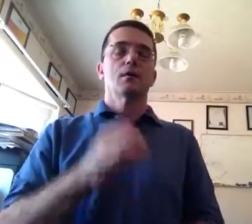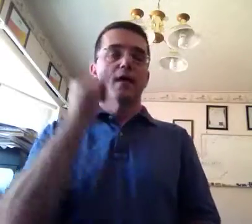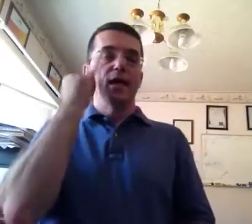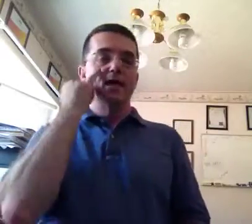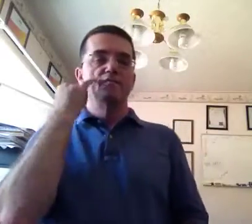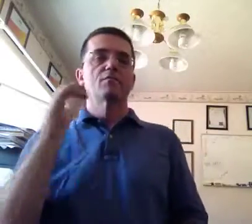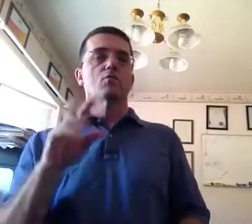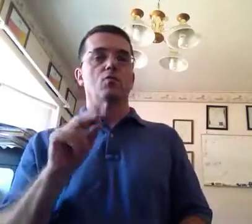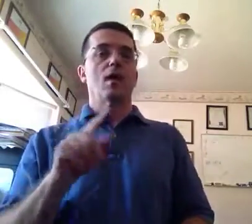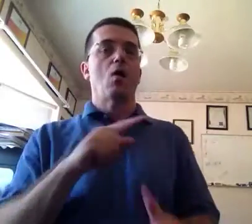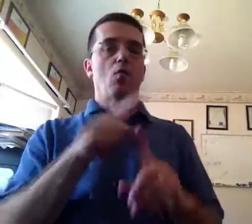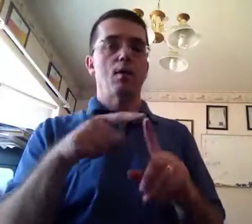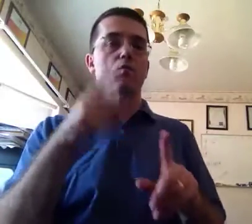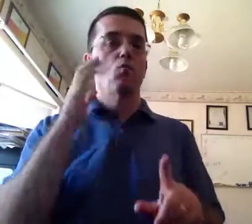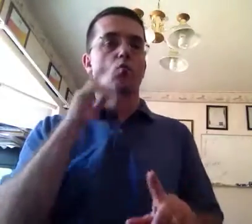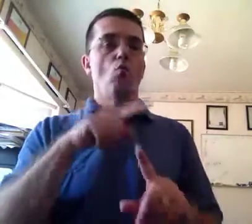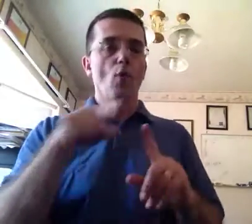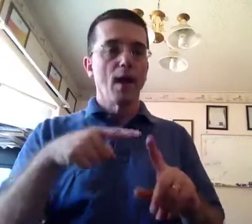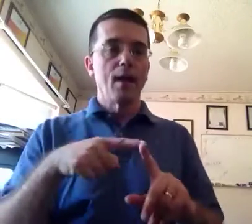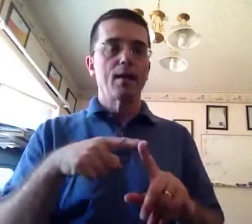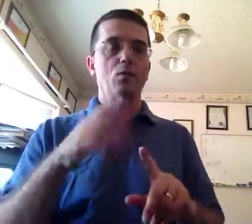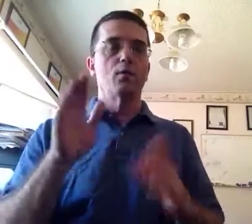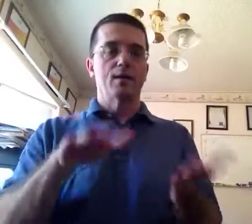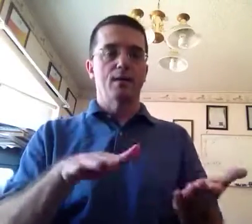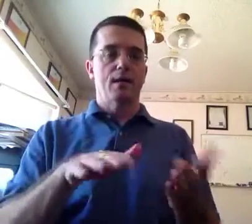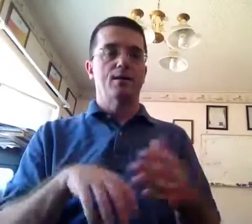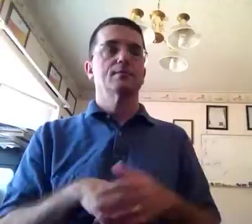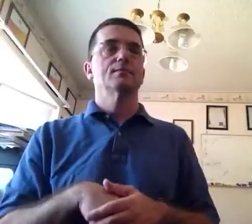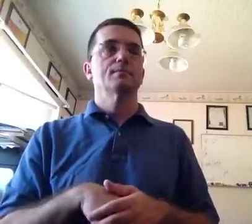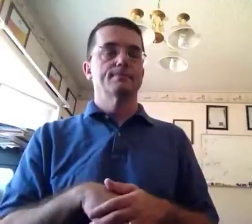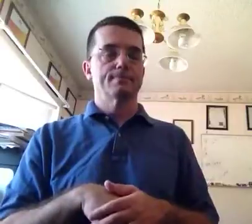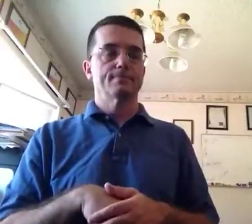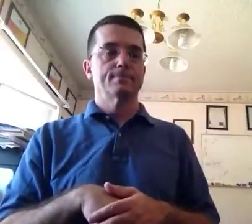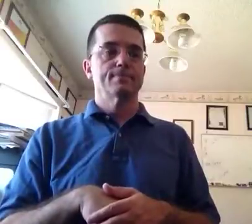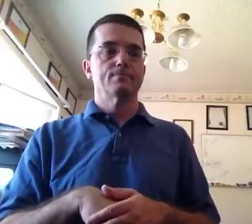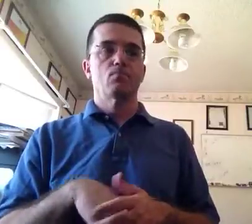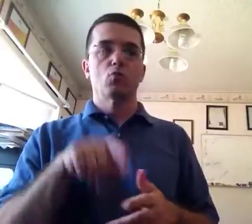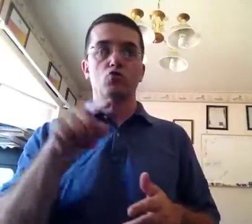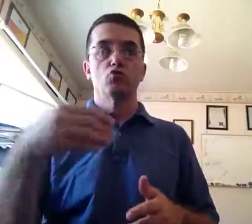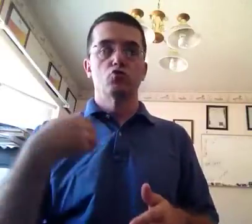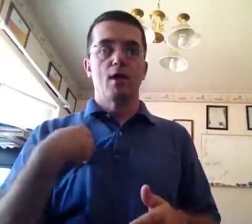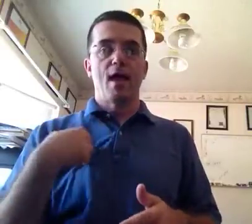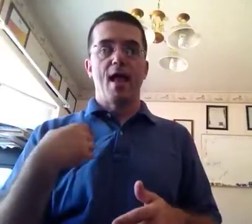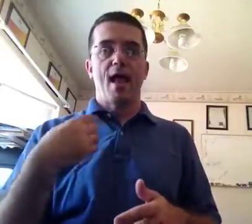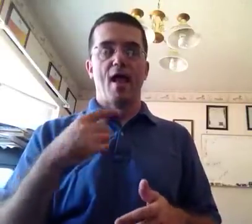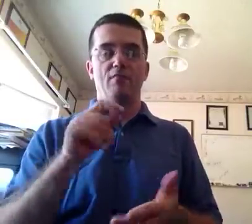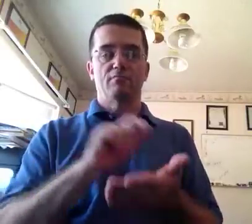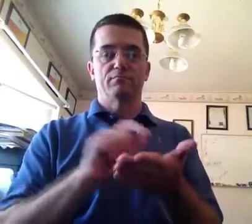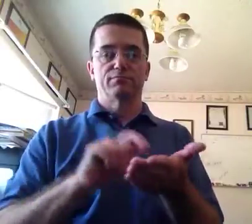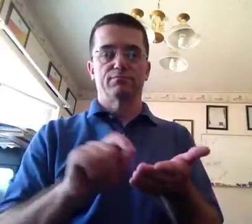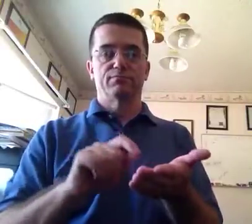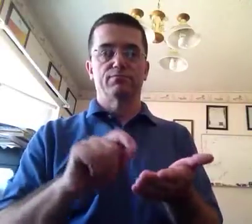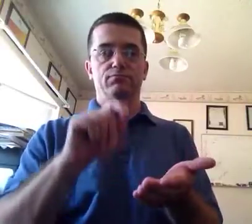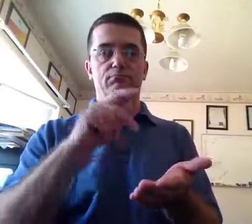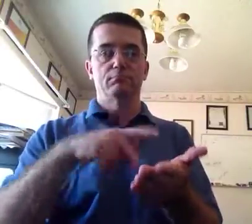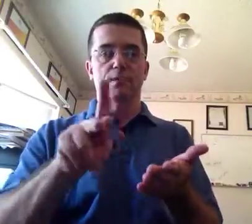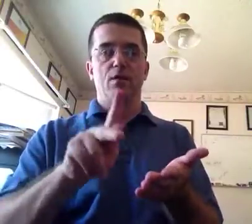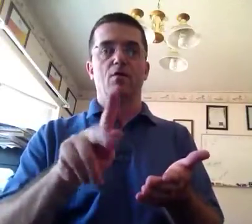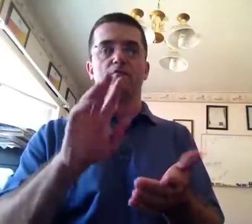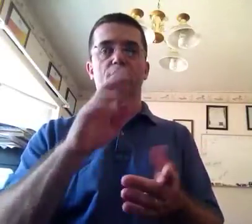when, because we all will, when he passes away, mm-hmm. you've got enough liquid to write the check that week and pay off your mortgage.